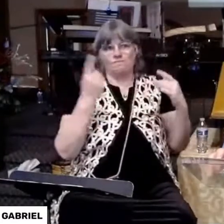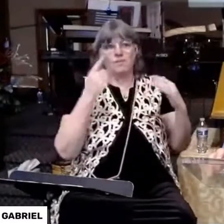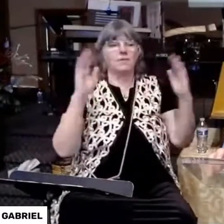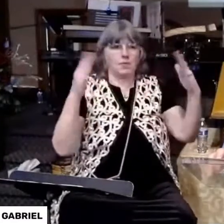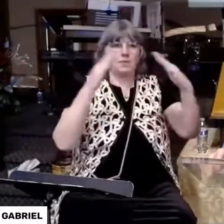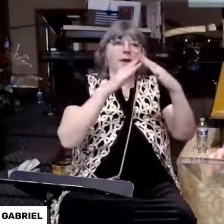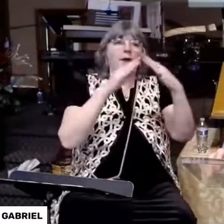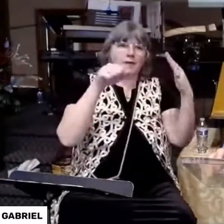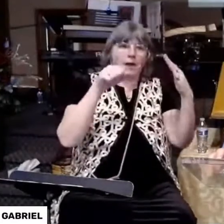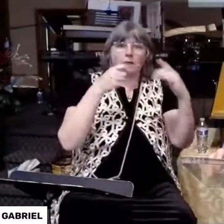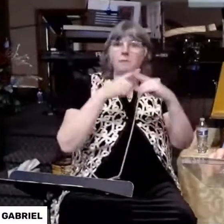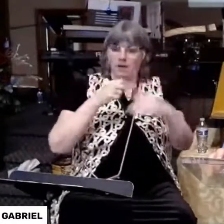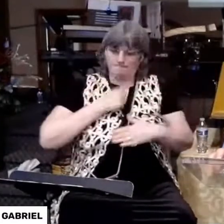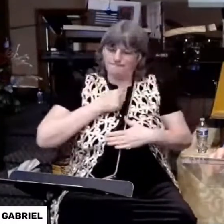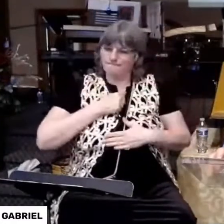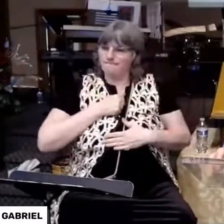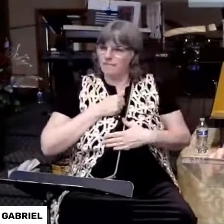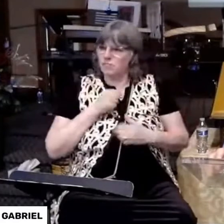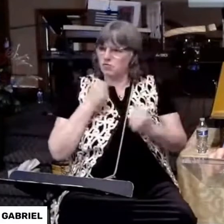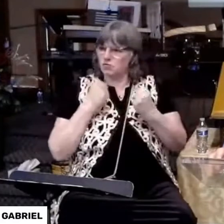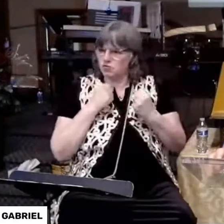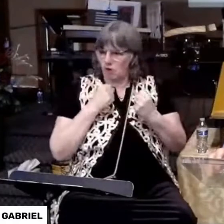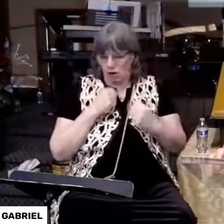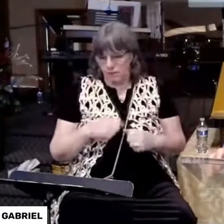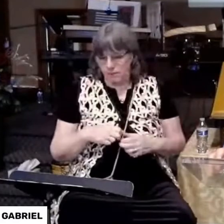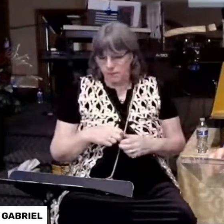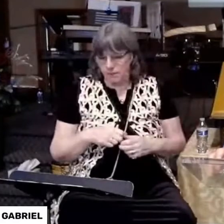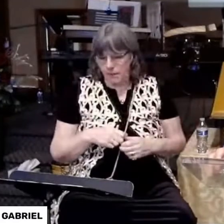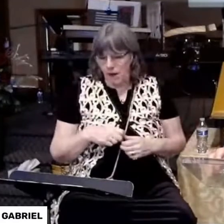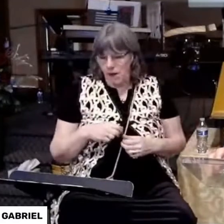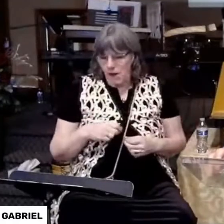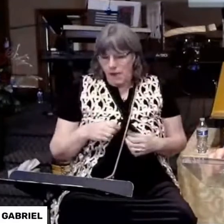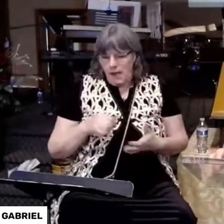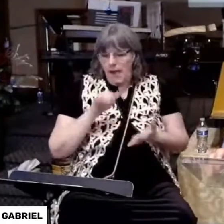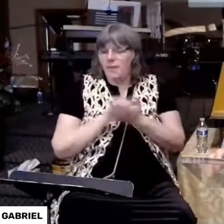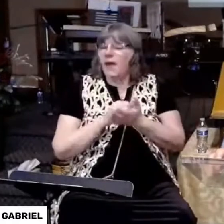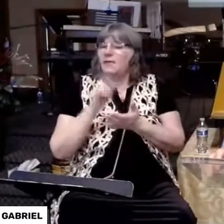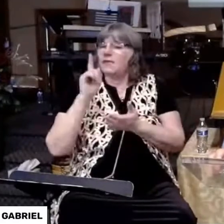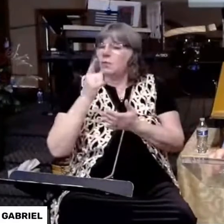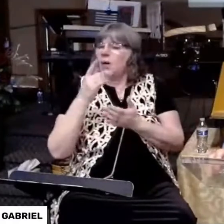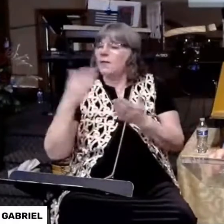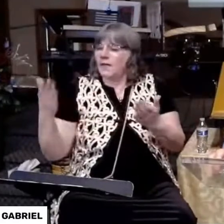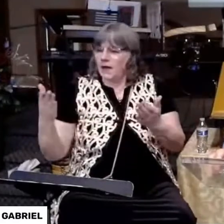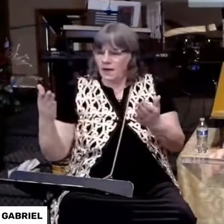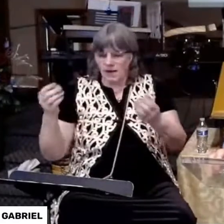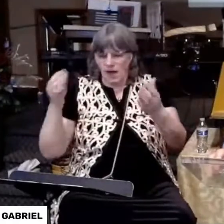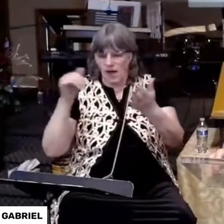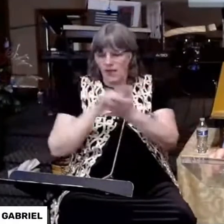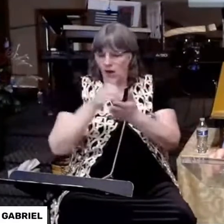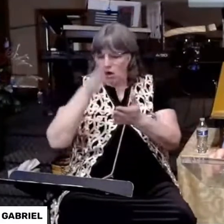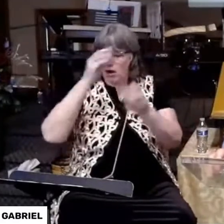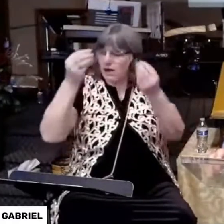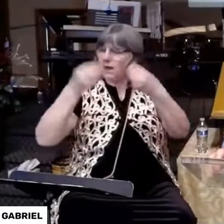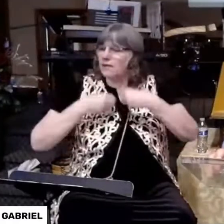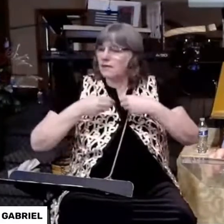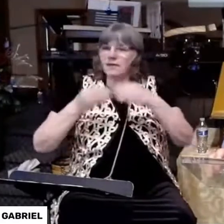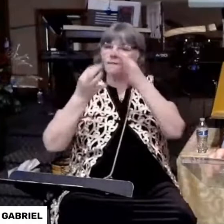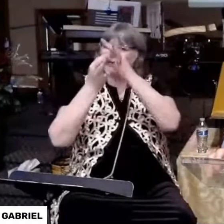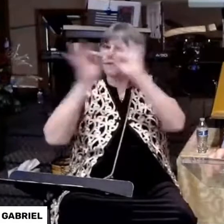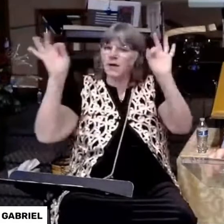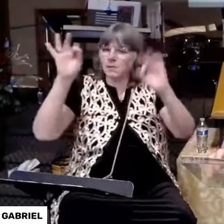that Hashem gave us. It's called freedom of choice, majesty of choice. That's the name for it.